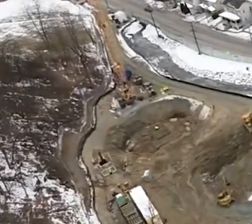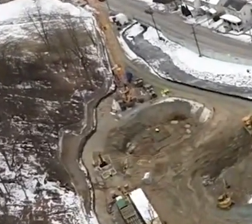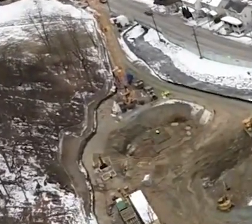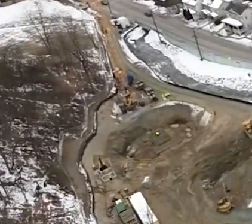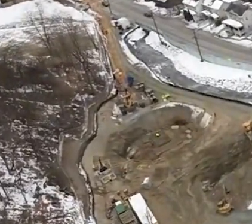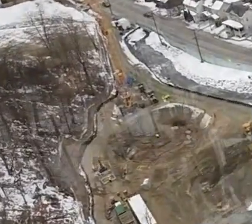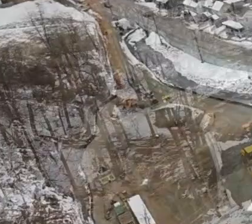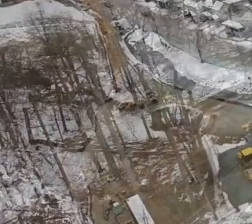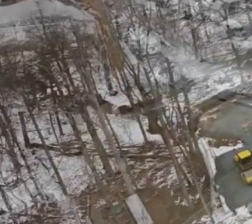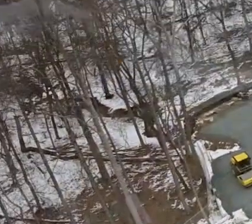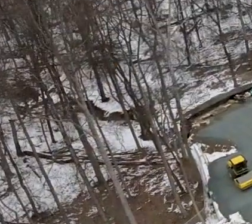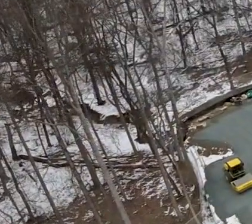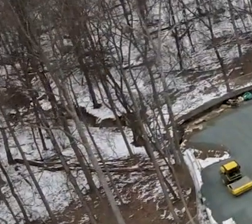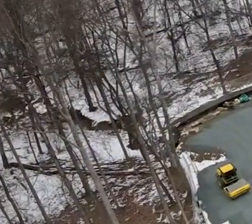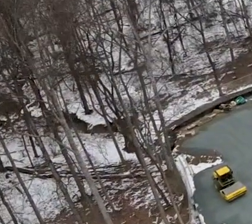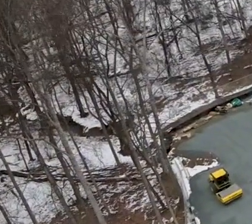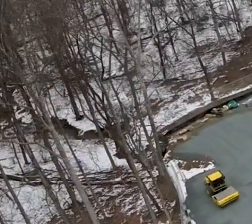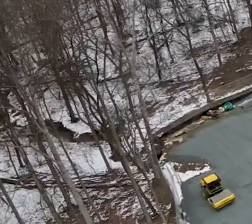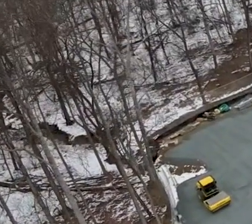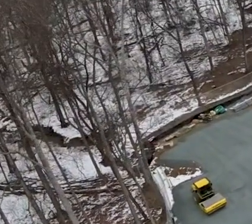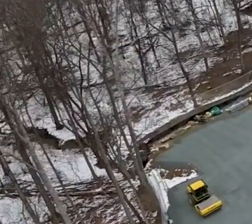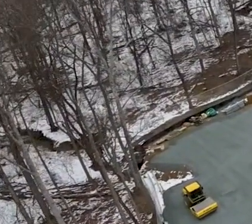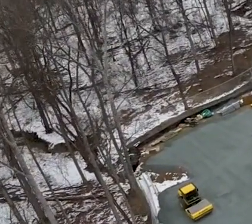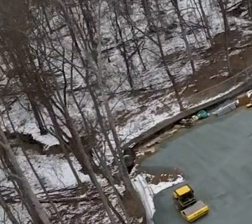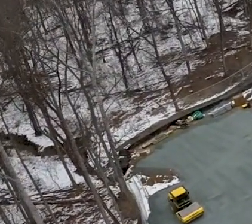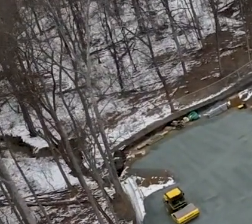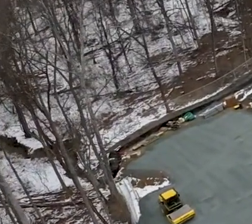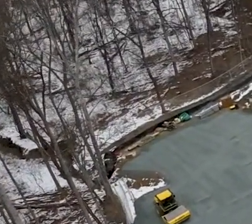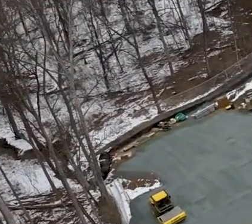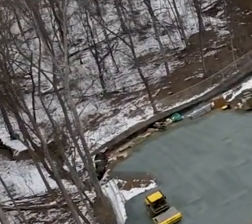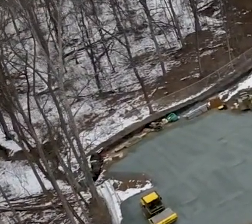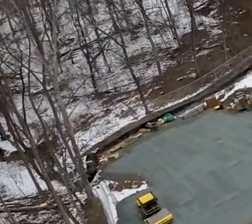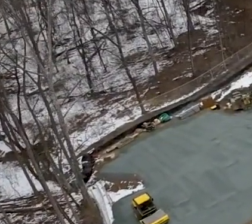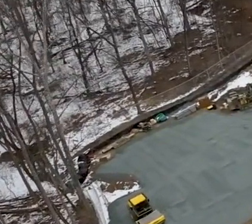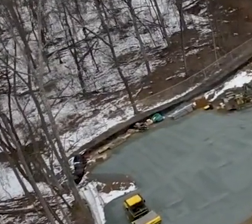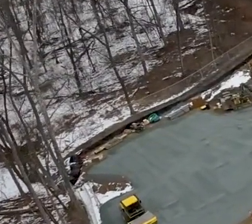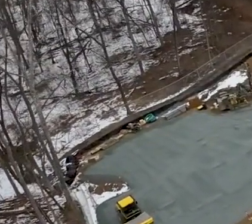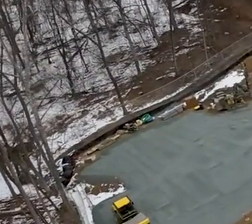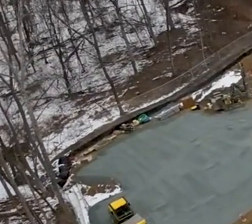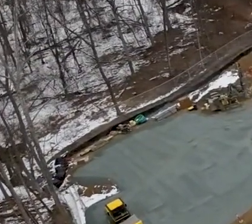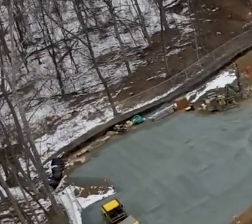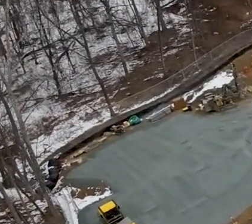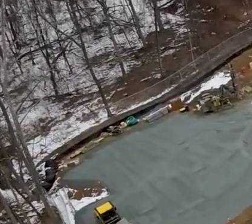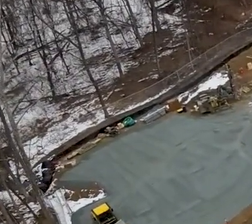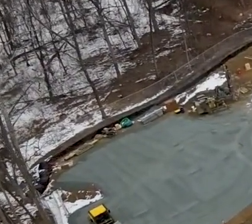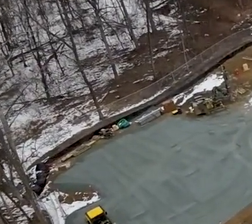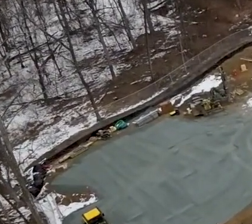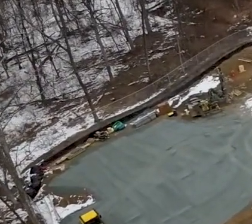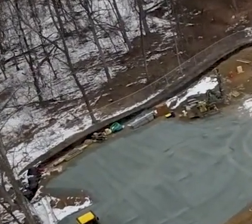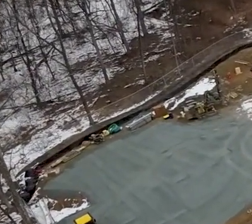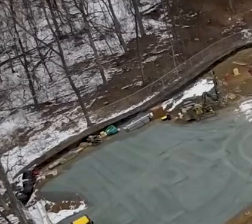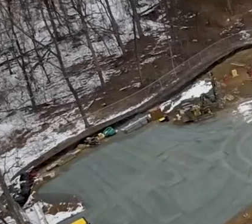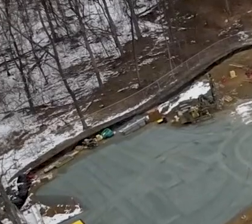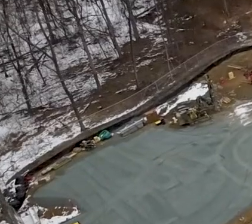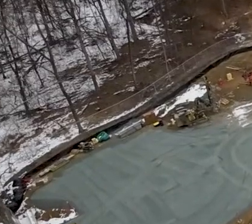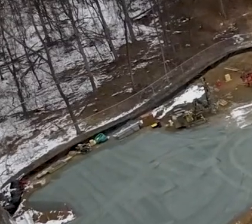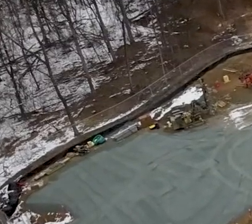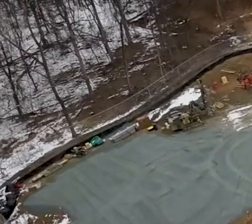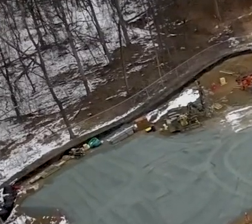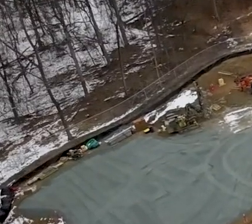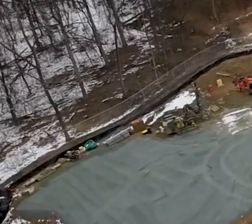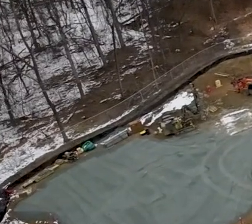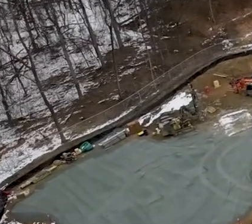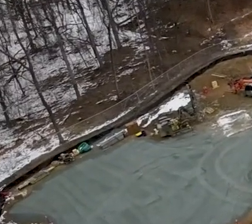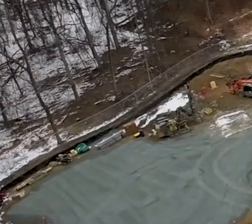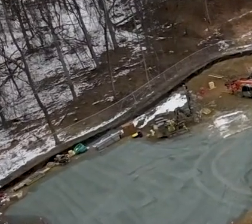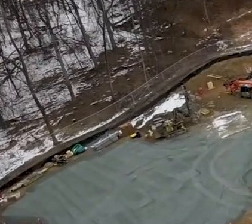Our EC Safe and Sound plan is aggressive. It is only through partnership that we have made immense progress that we